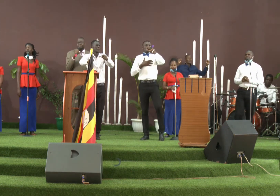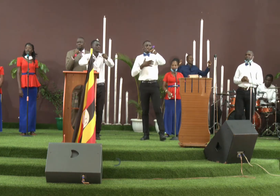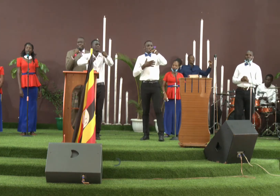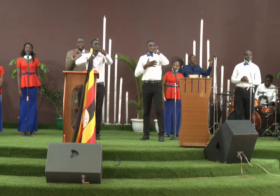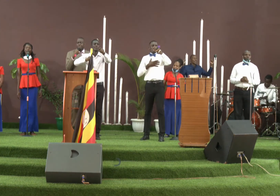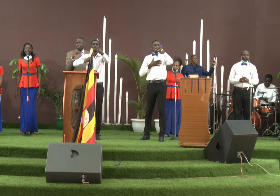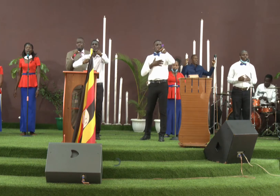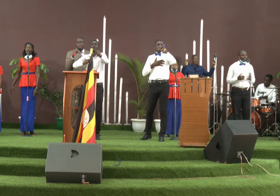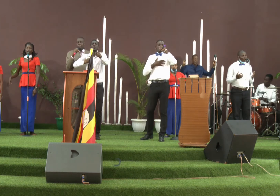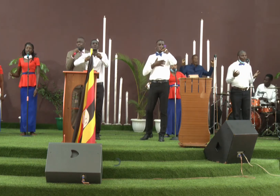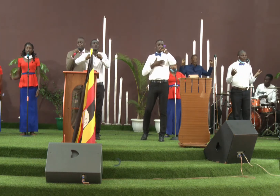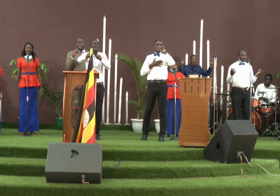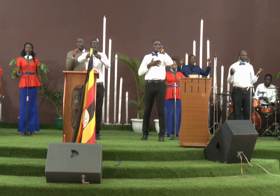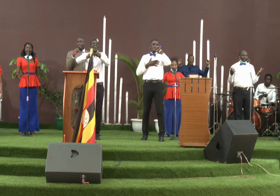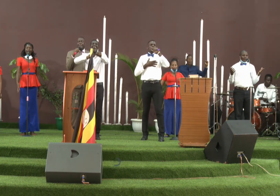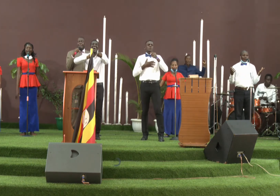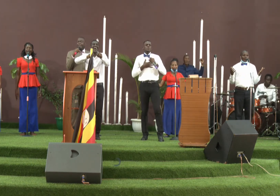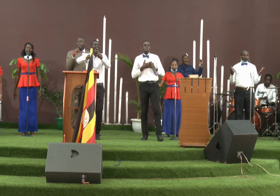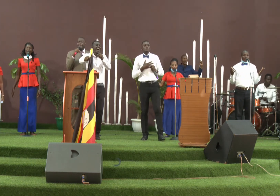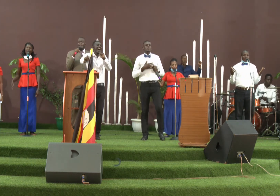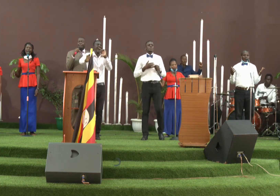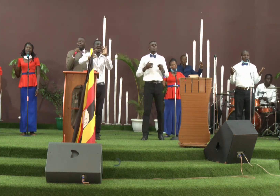Problème en voie fait.